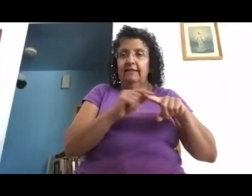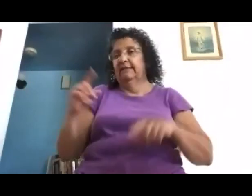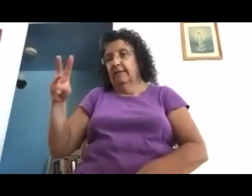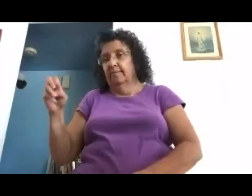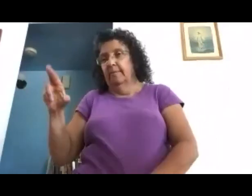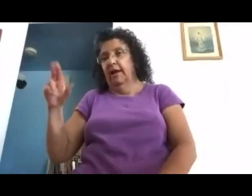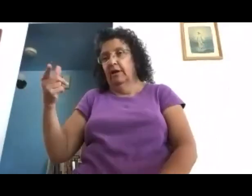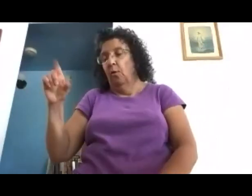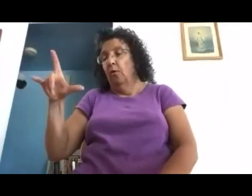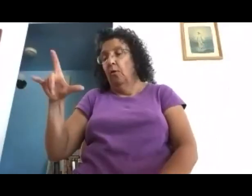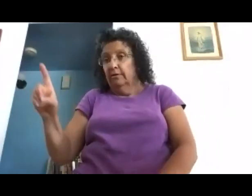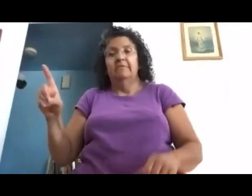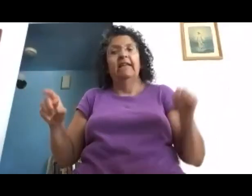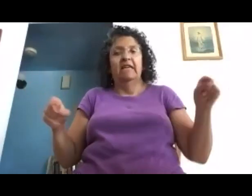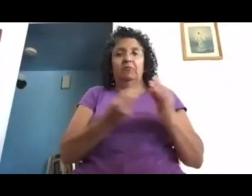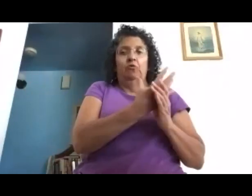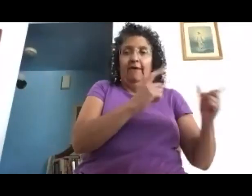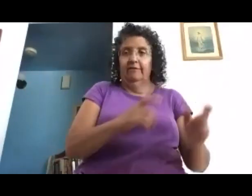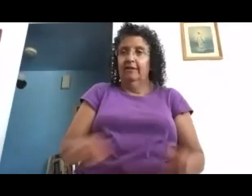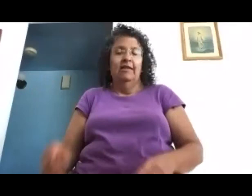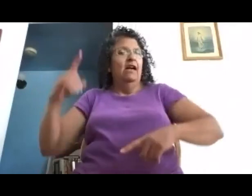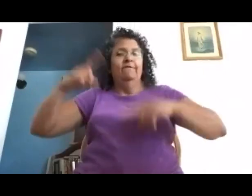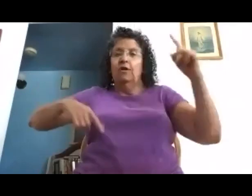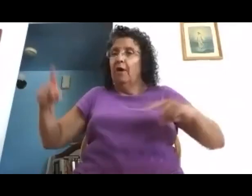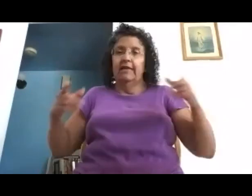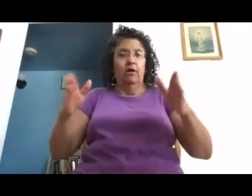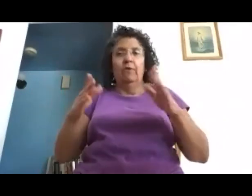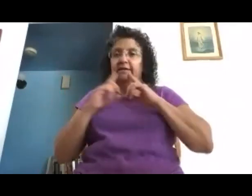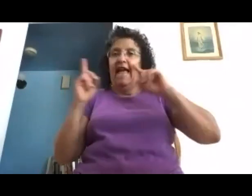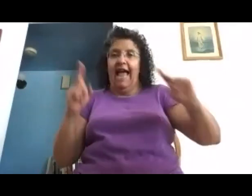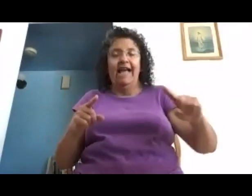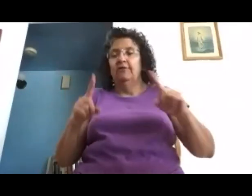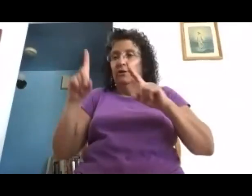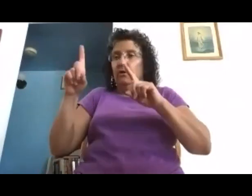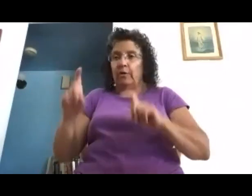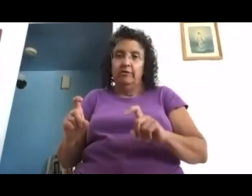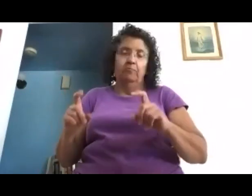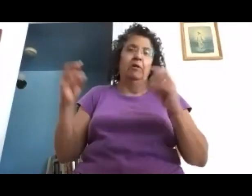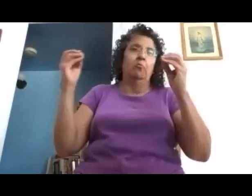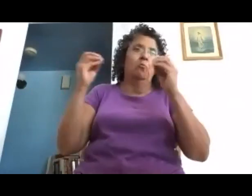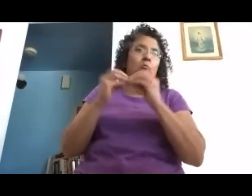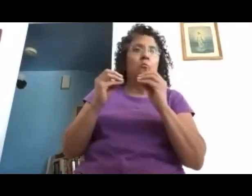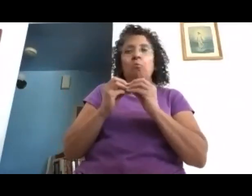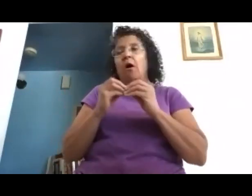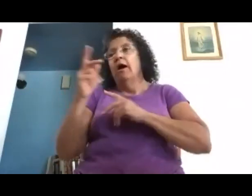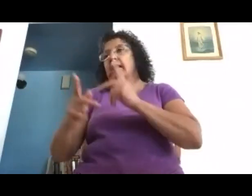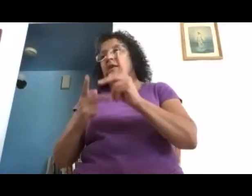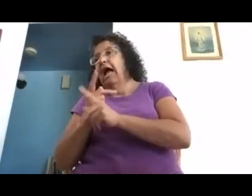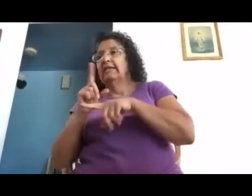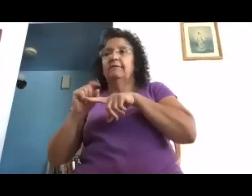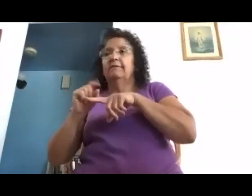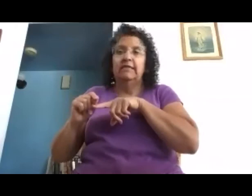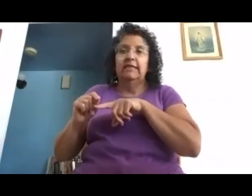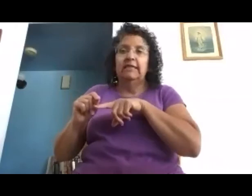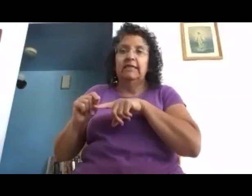could answer the question. You could try more kinds of seeds. You could try more different locations. You could try different kinds